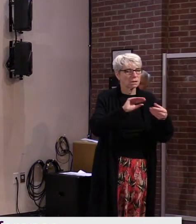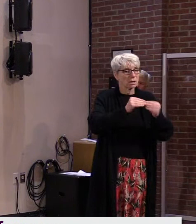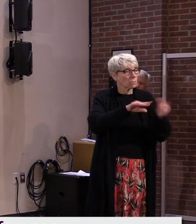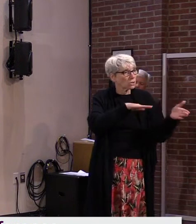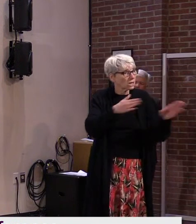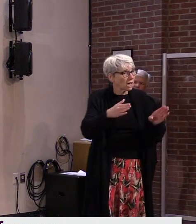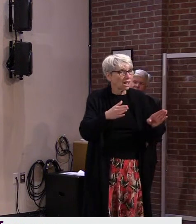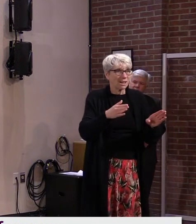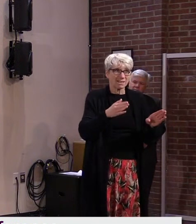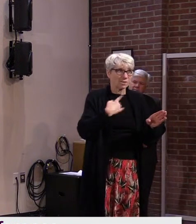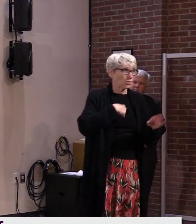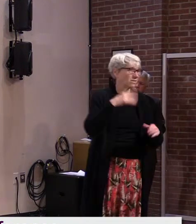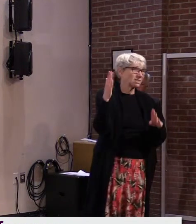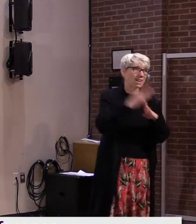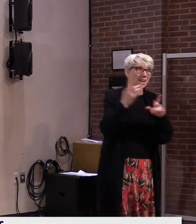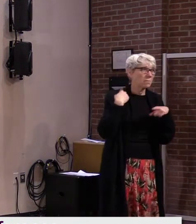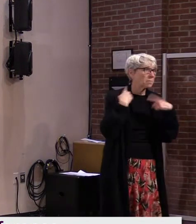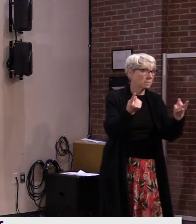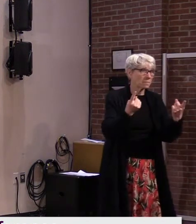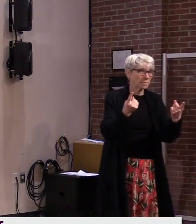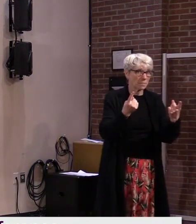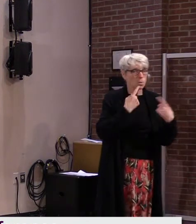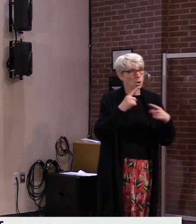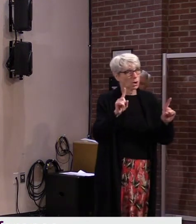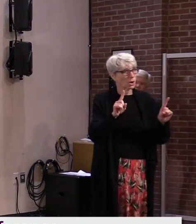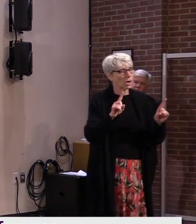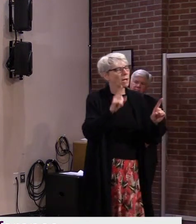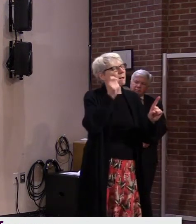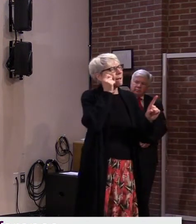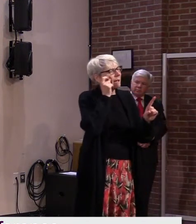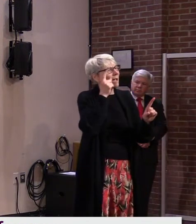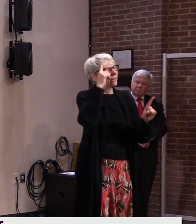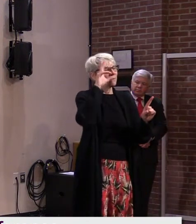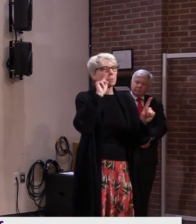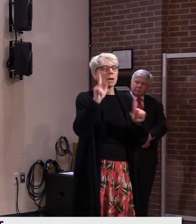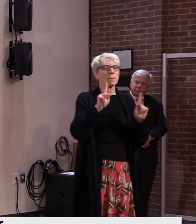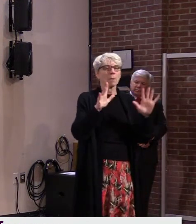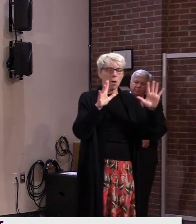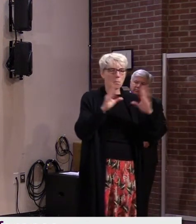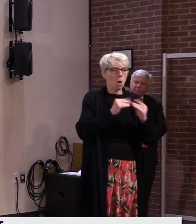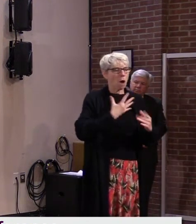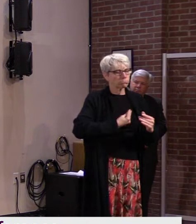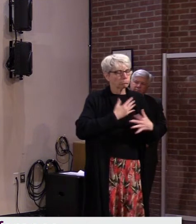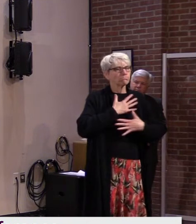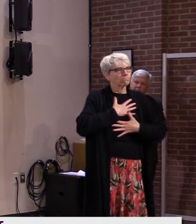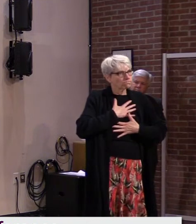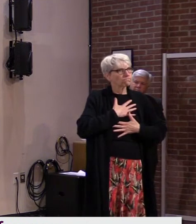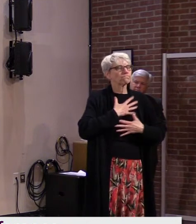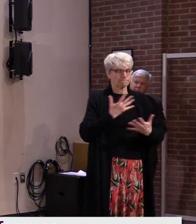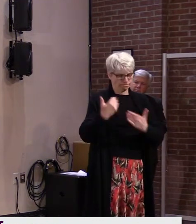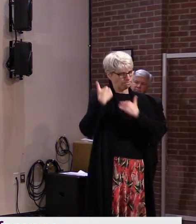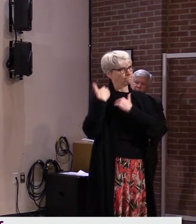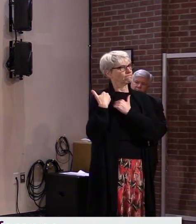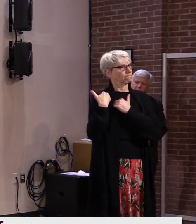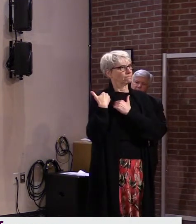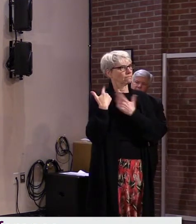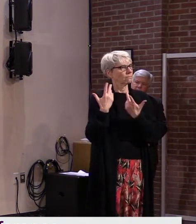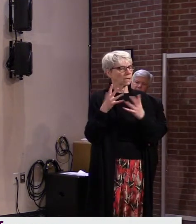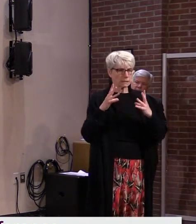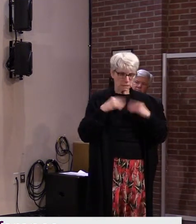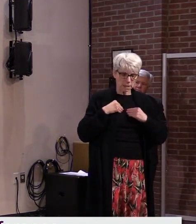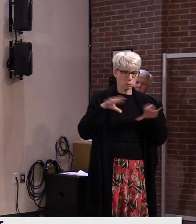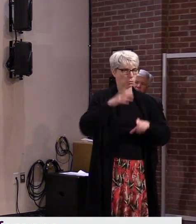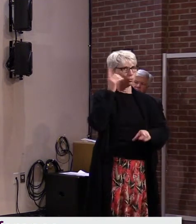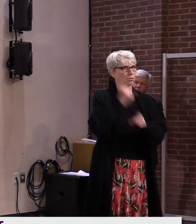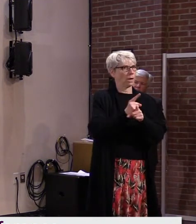and I think the attitude of Vermonters is different, and they're taking responsibility themselves. So setting just